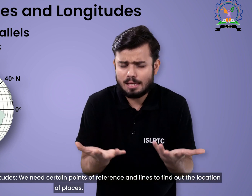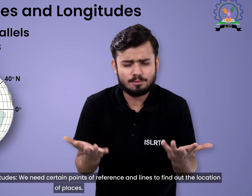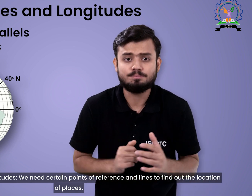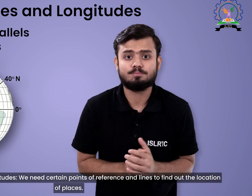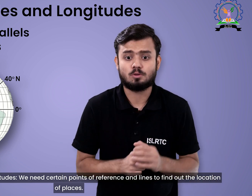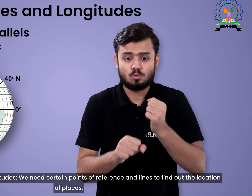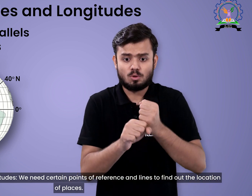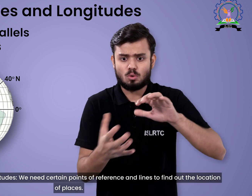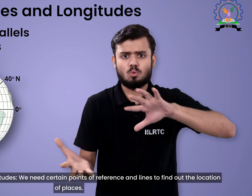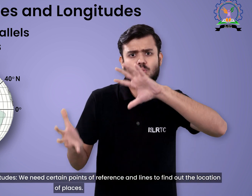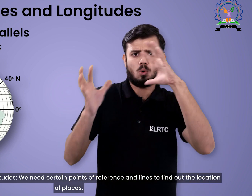places.